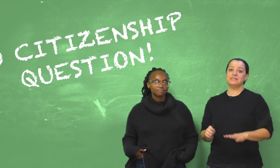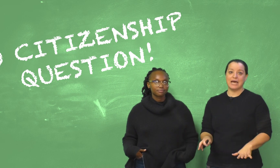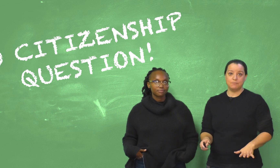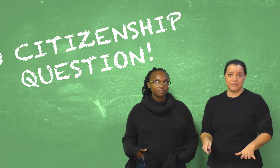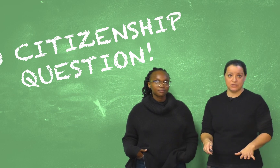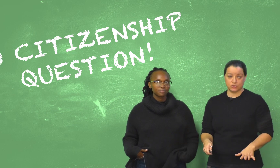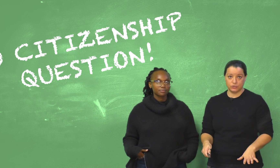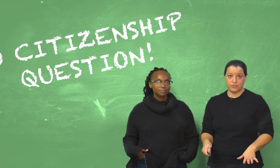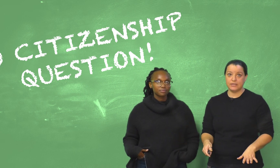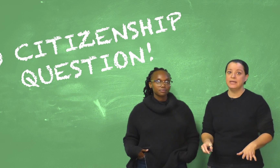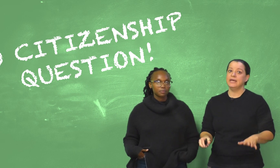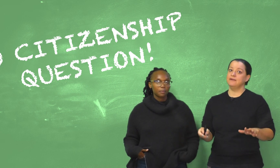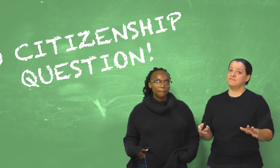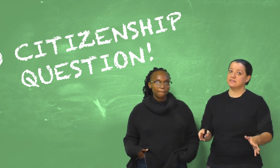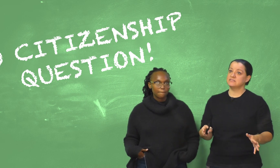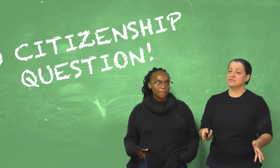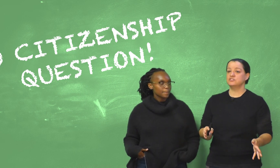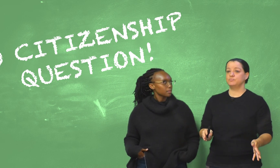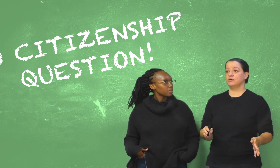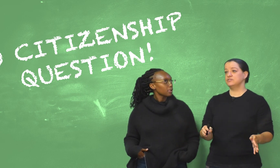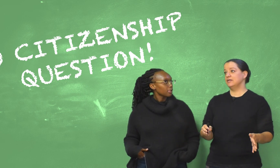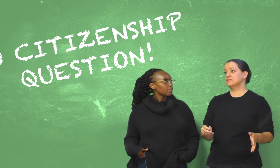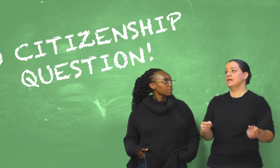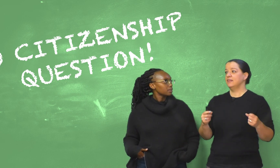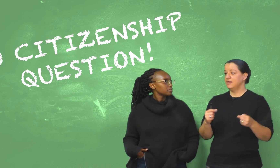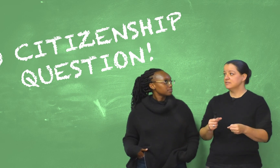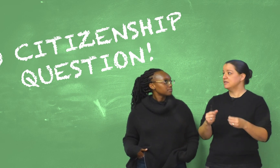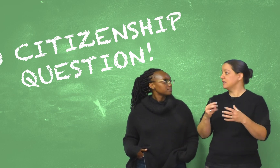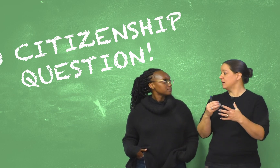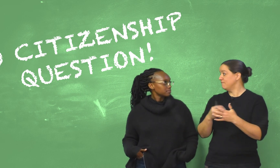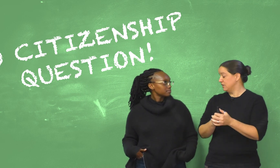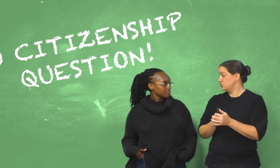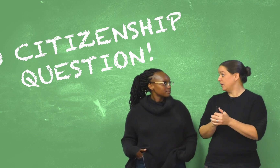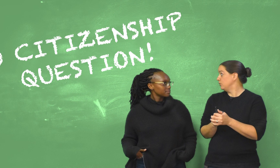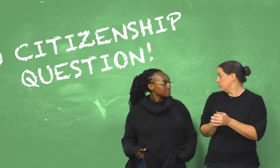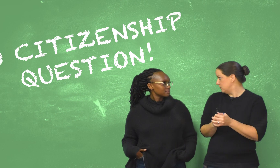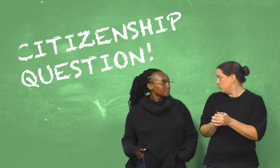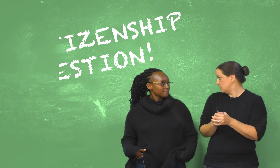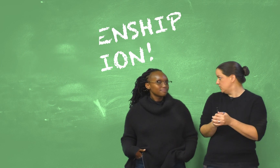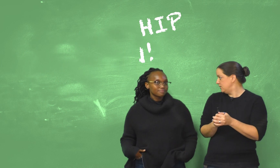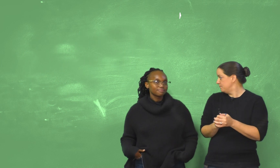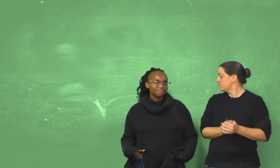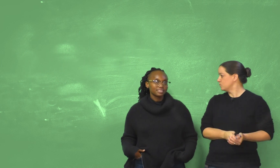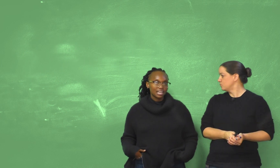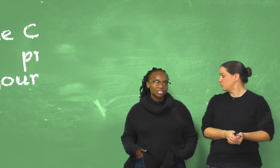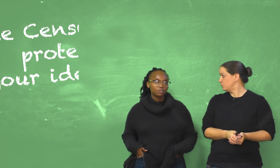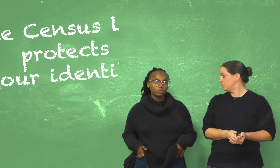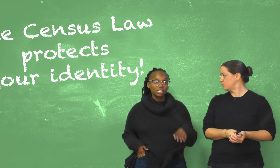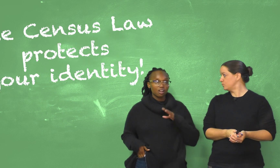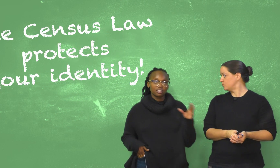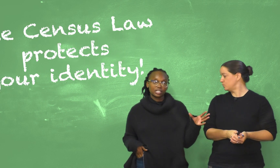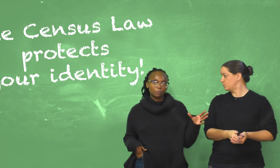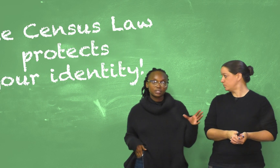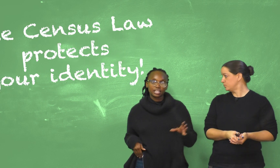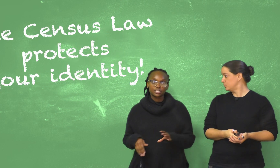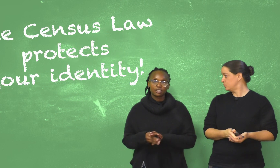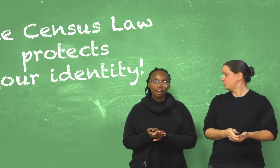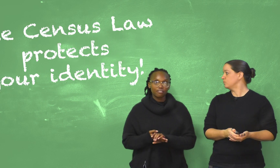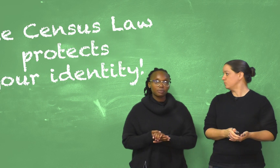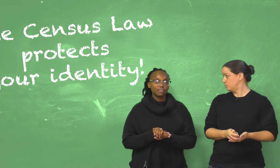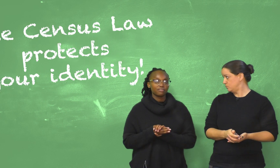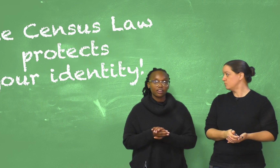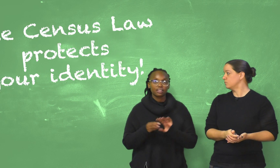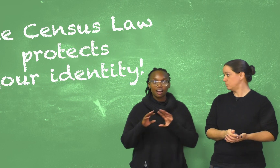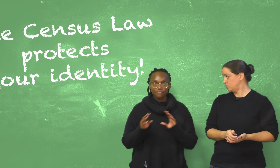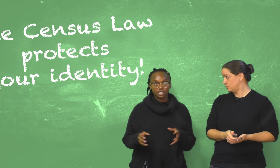That will not be included. And in fact, the Census Bureau takes things like confidentiality really importantly. Yeah, so they have a really long-standing reputation